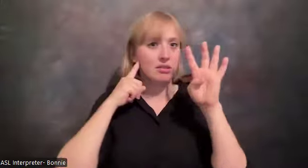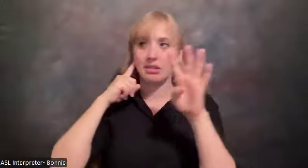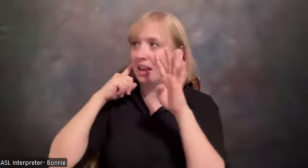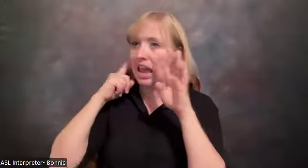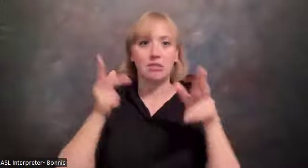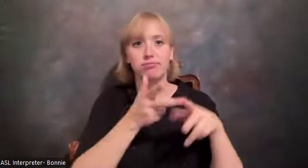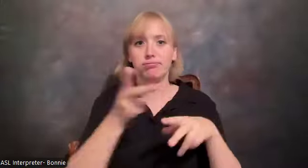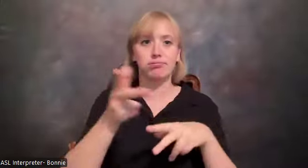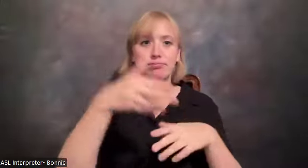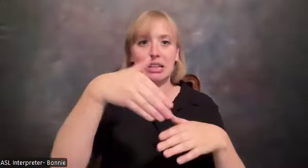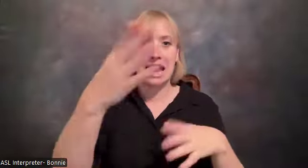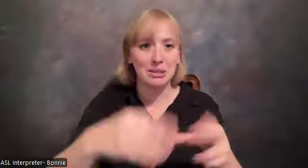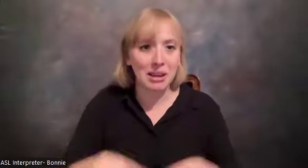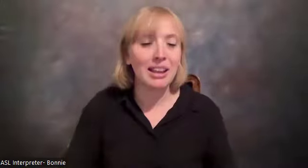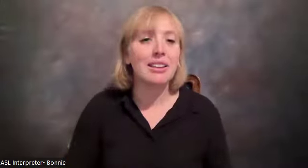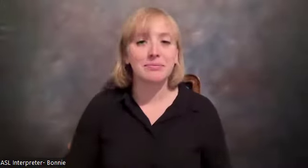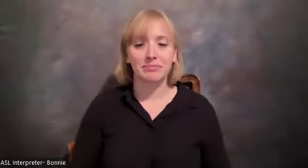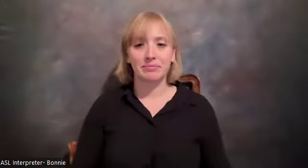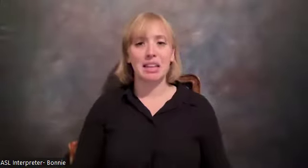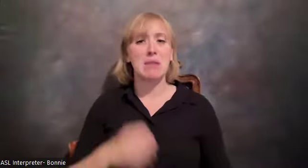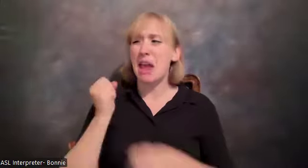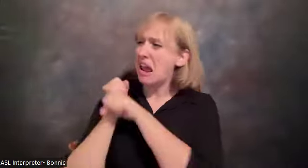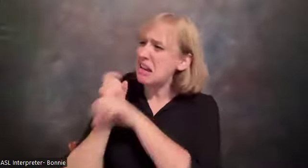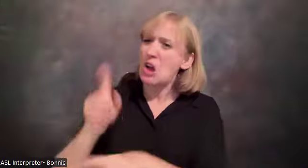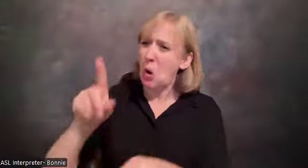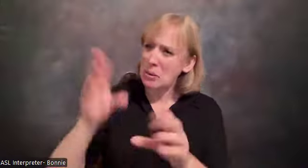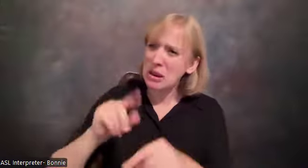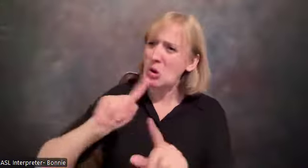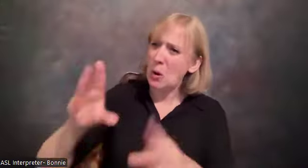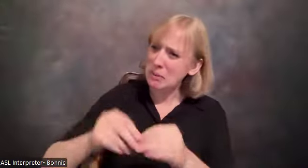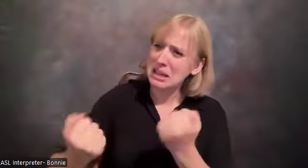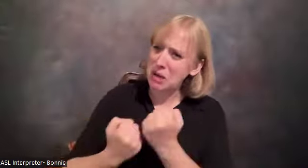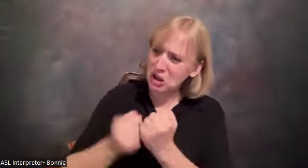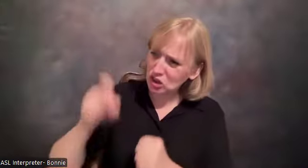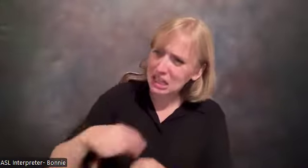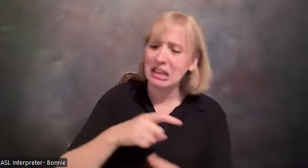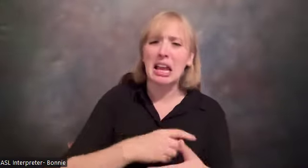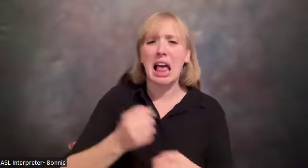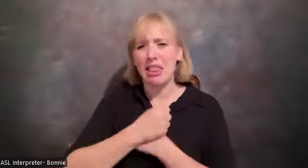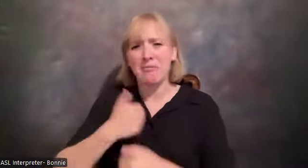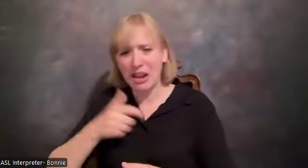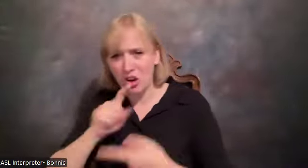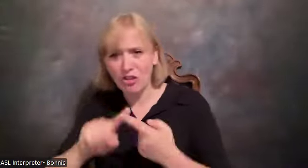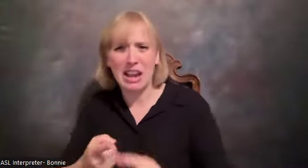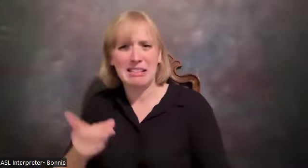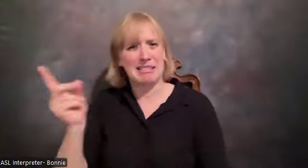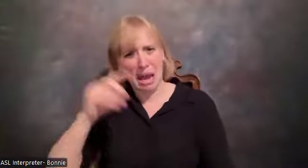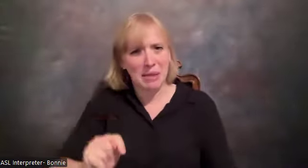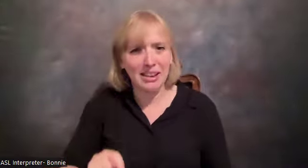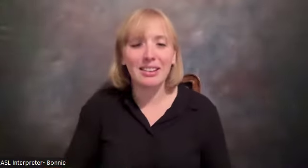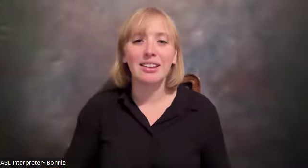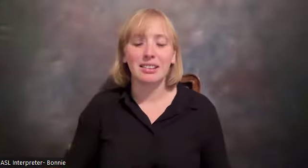it to the next meeting, I guess. And he'd be yelling at me, you got to go to meetings, you got to read the book, you got to get sponsored. Damn her! Got to go to meetings, you got to read the book. Damn her!